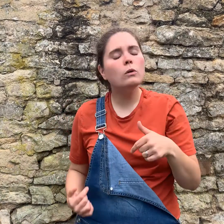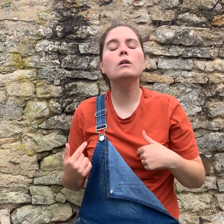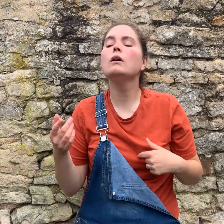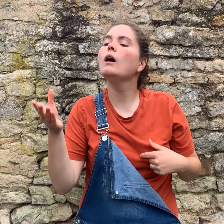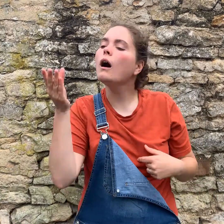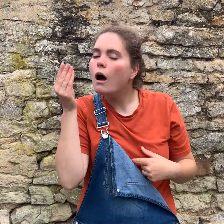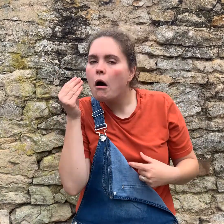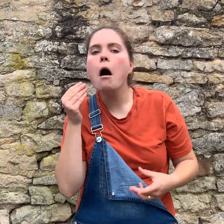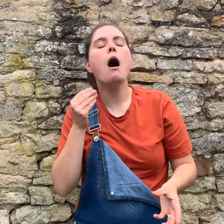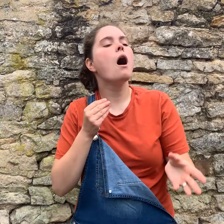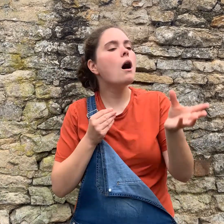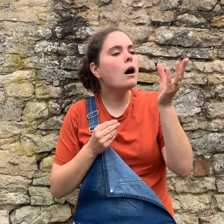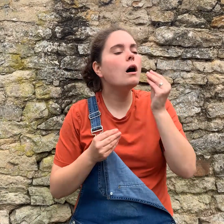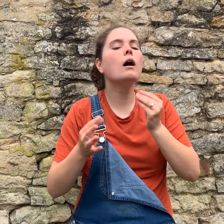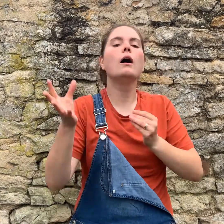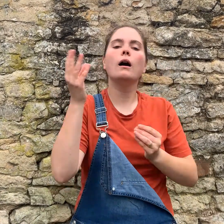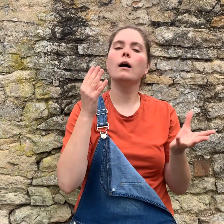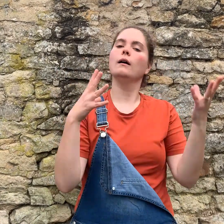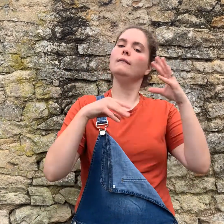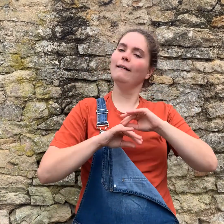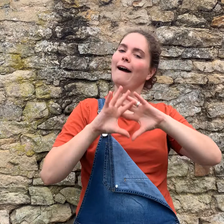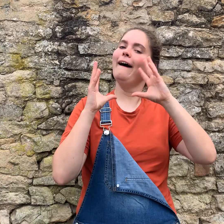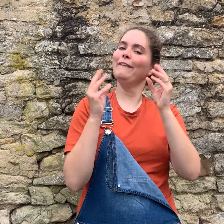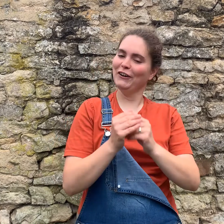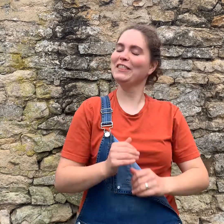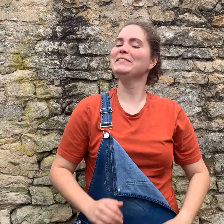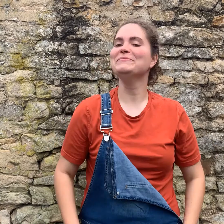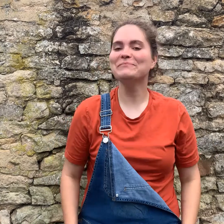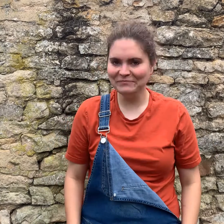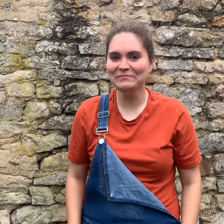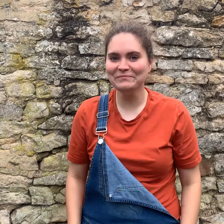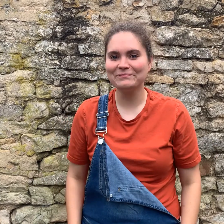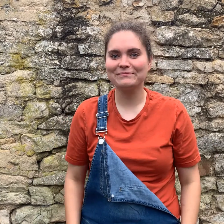nosy person. I like to keep an eye on things, make sure everything's okay.